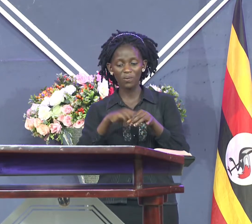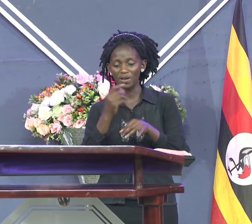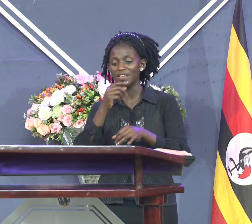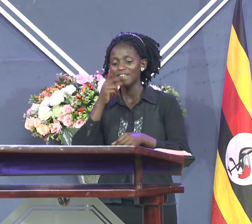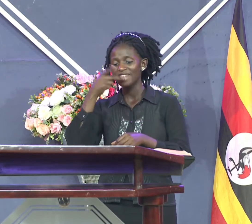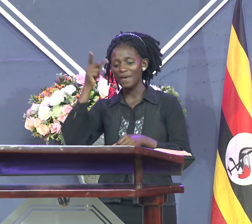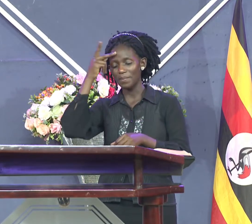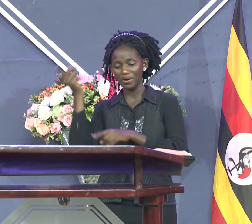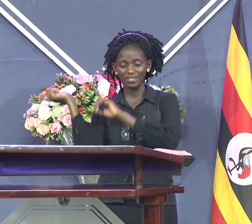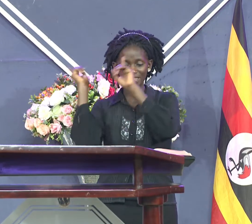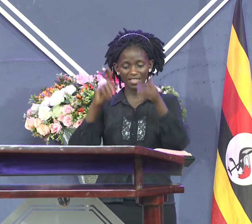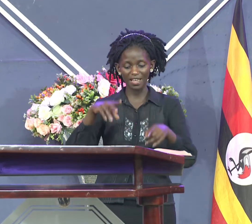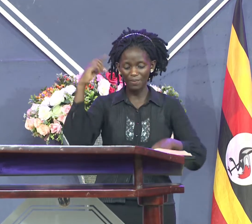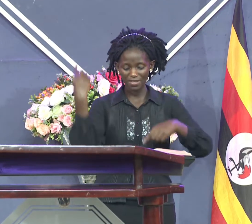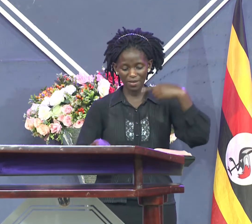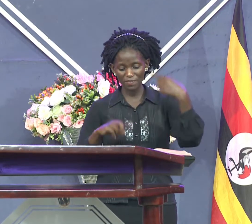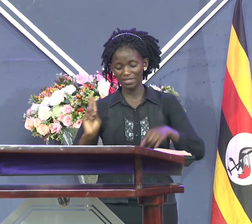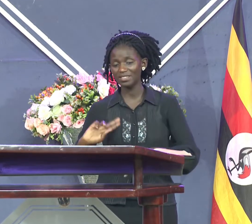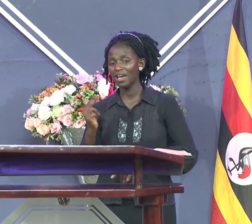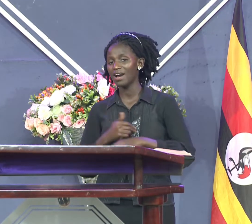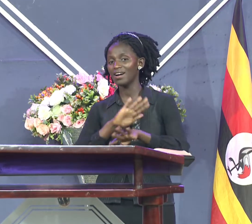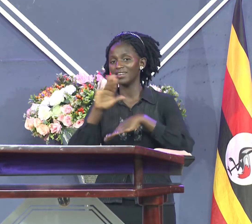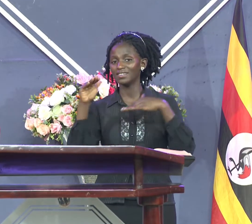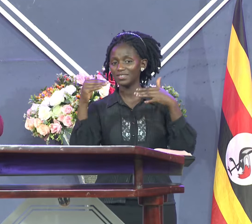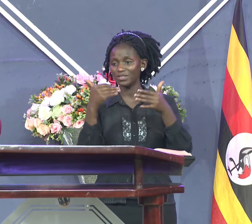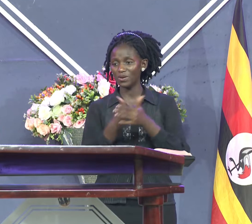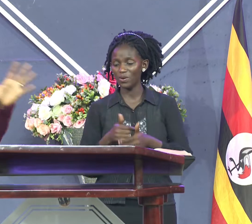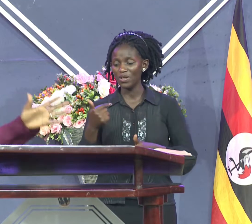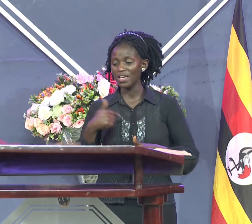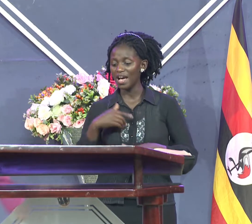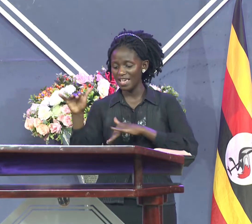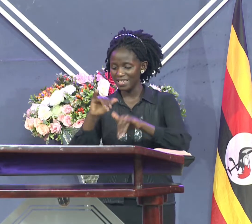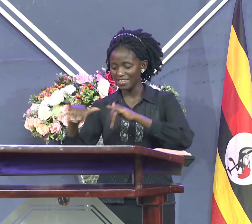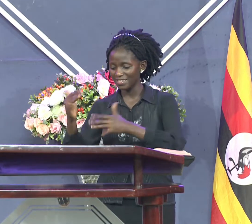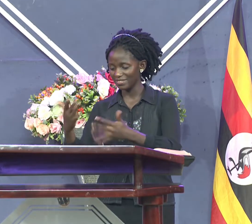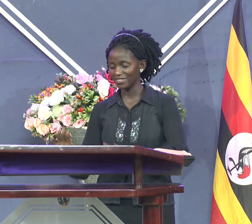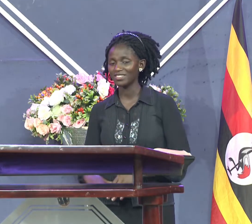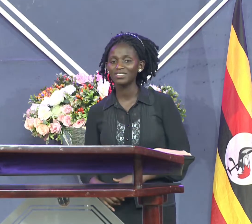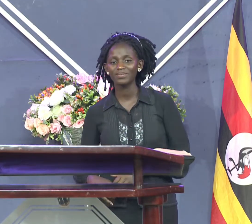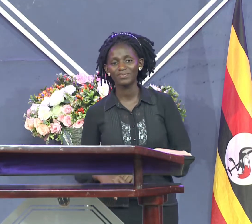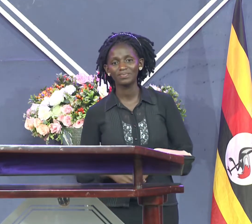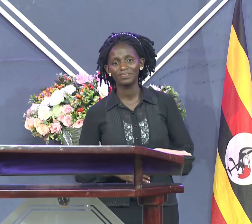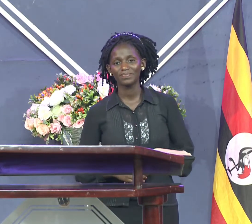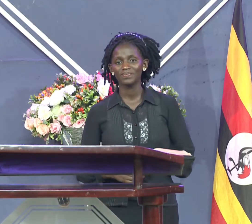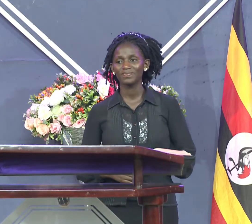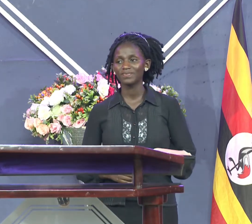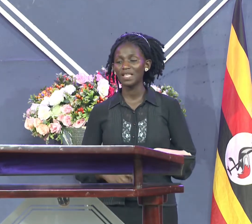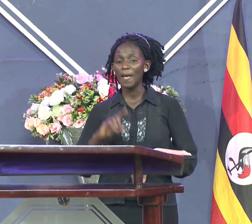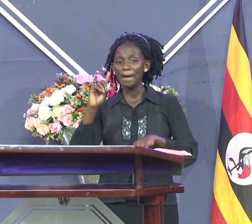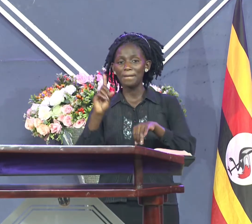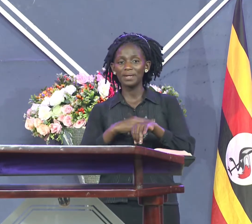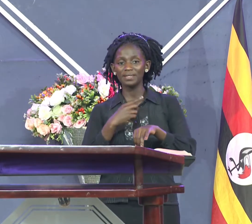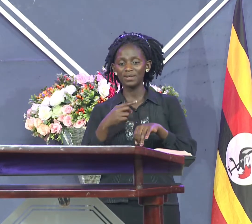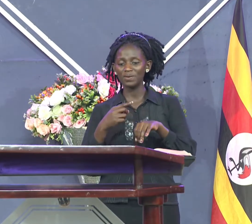work, because I knew that when he returns, he would beat all of us. So I would go in and wash the